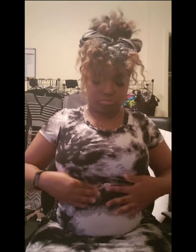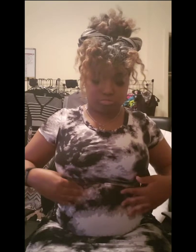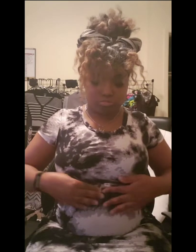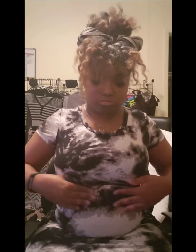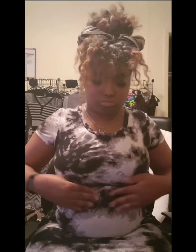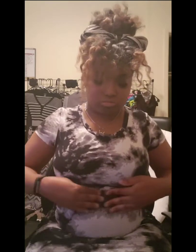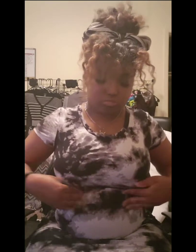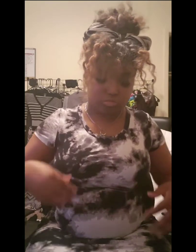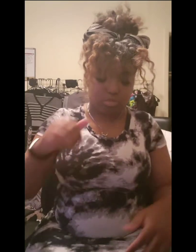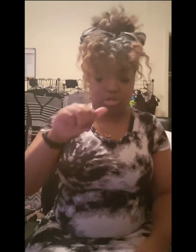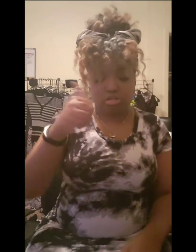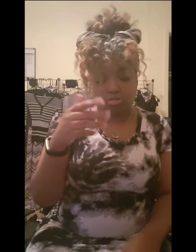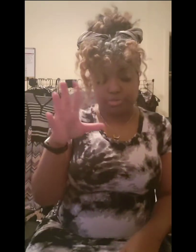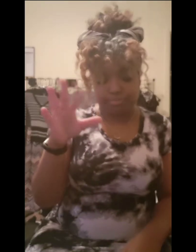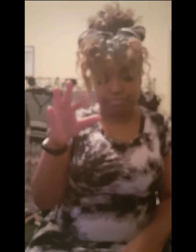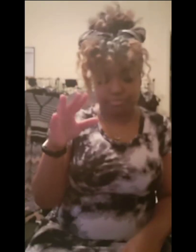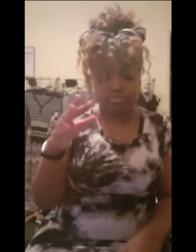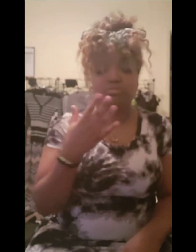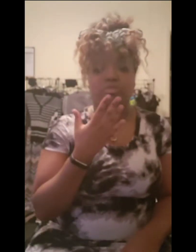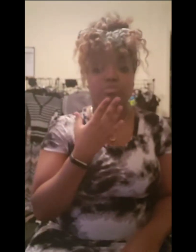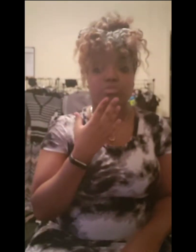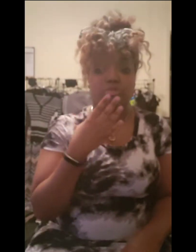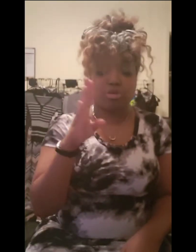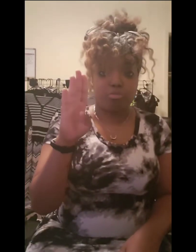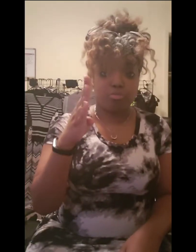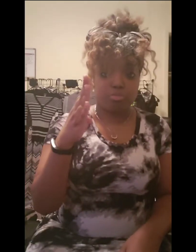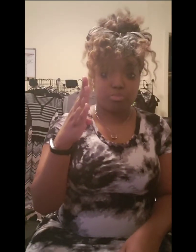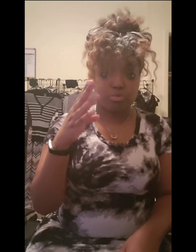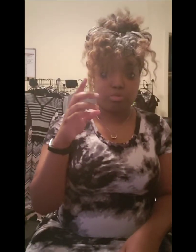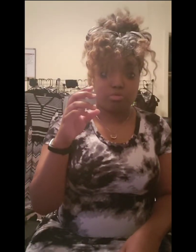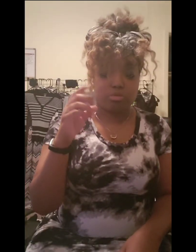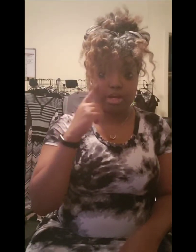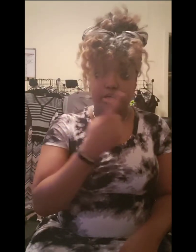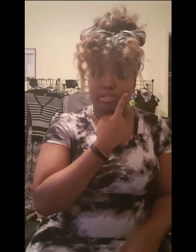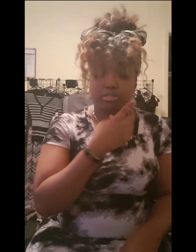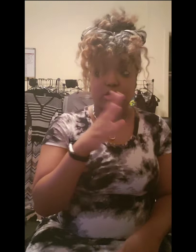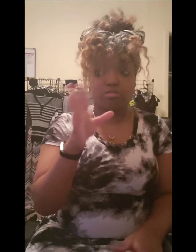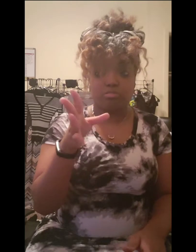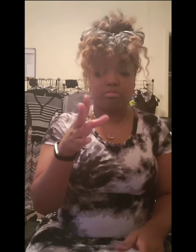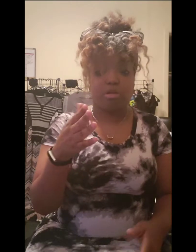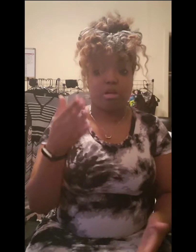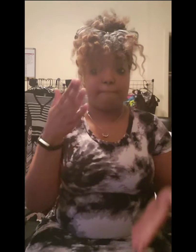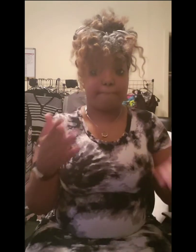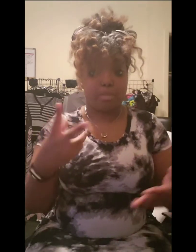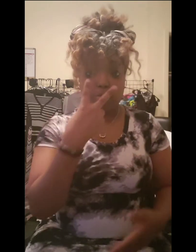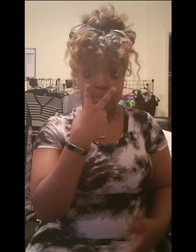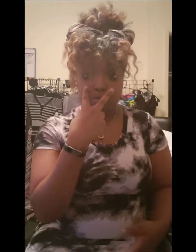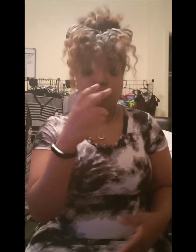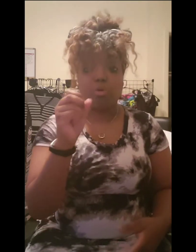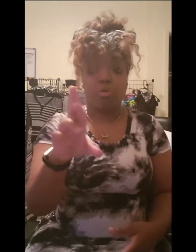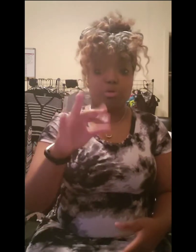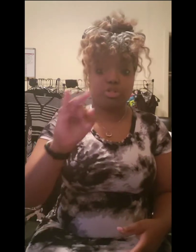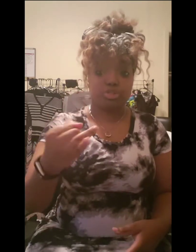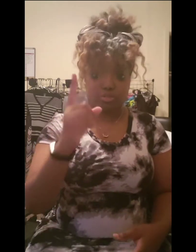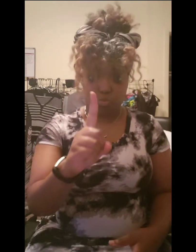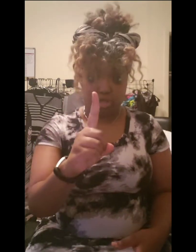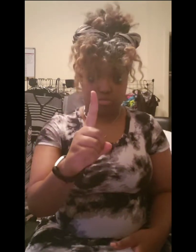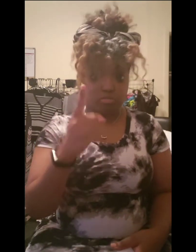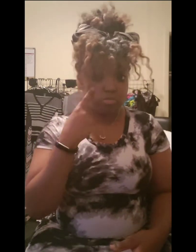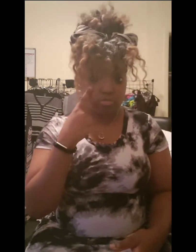my actual skin tone, I have a lot of gray hair on. So, another symptom